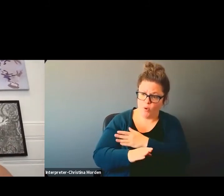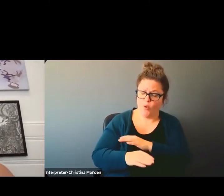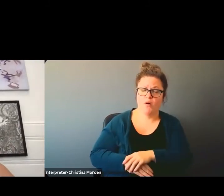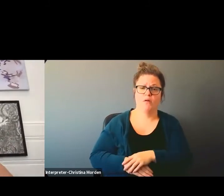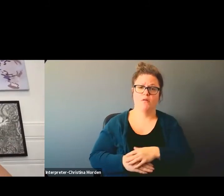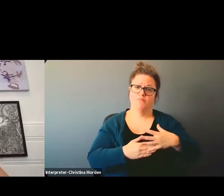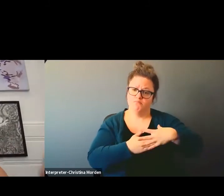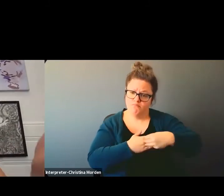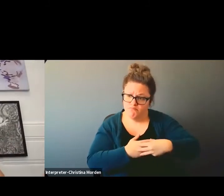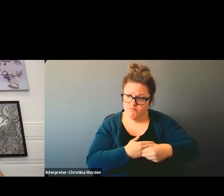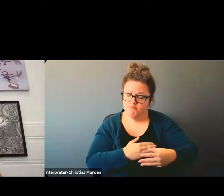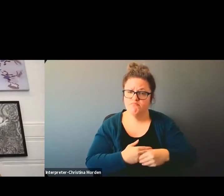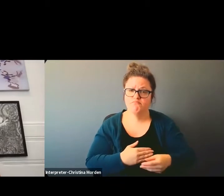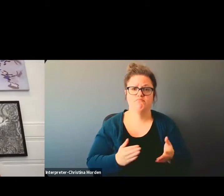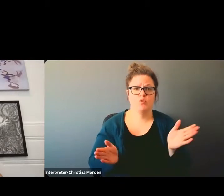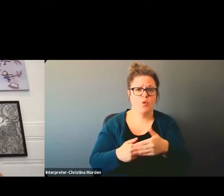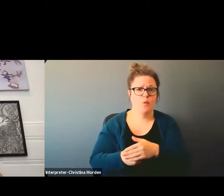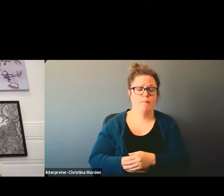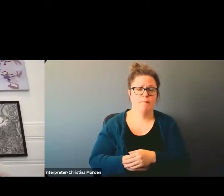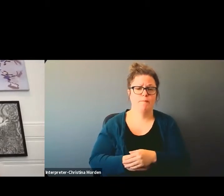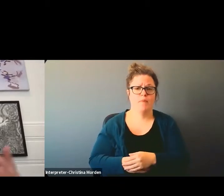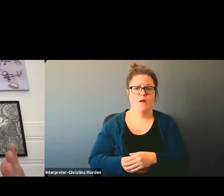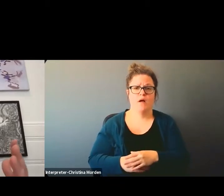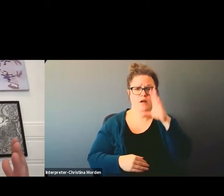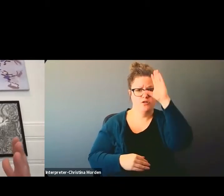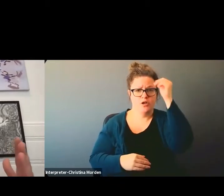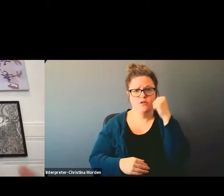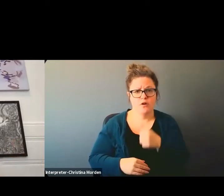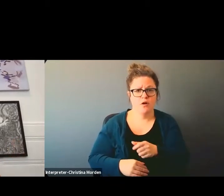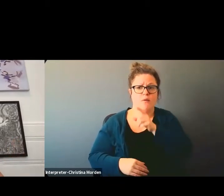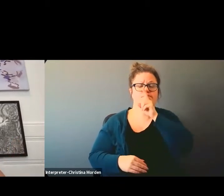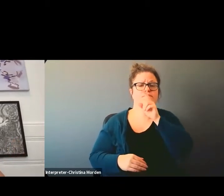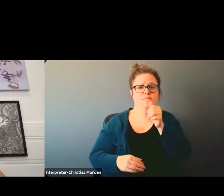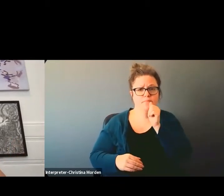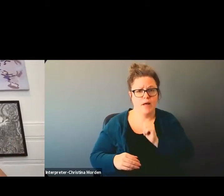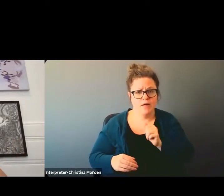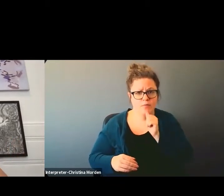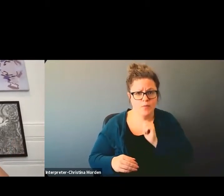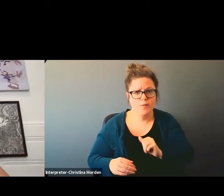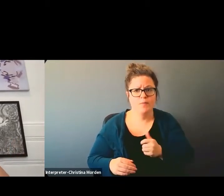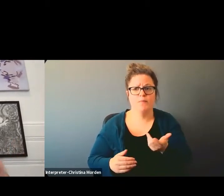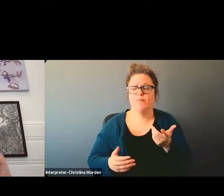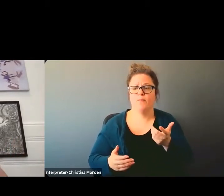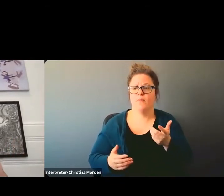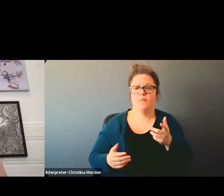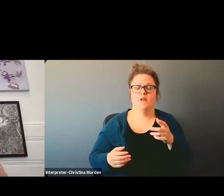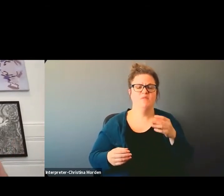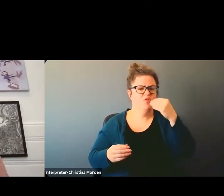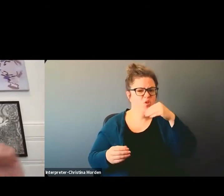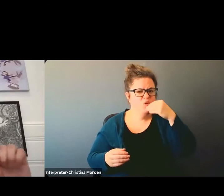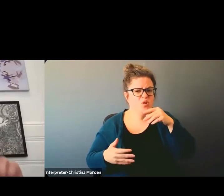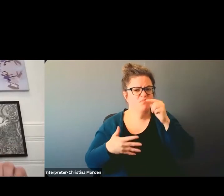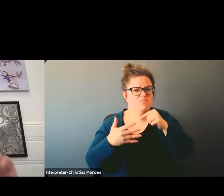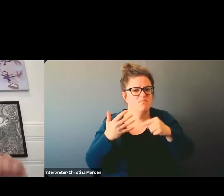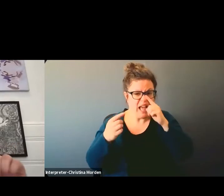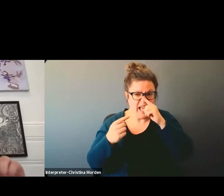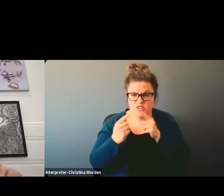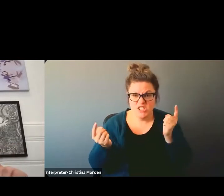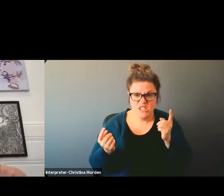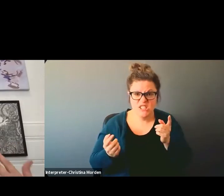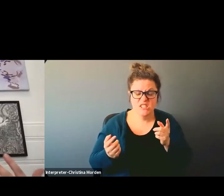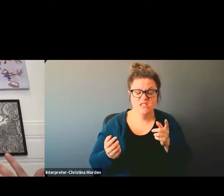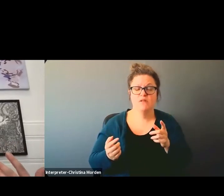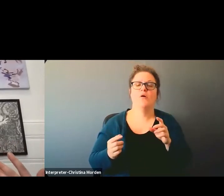lactation room, gender-neutral bathrooms, diet restrictions? It's also great to keep a little thing that says